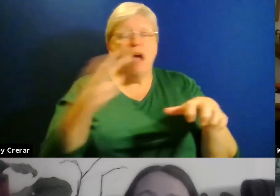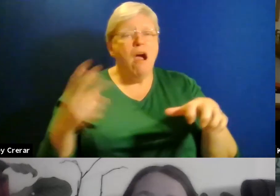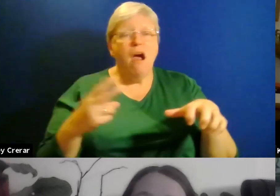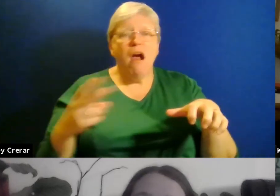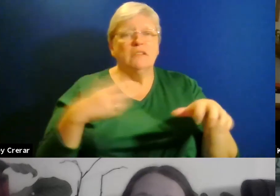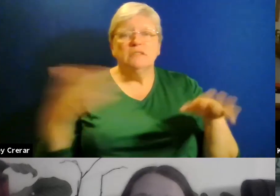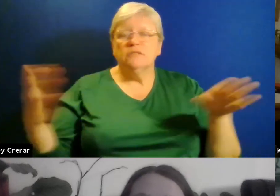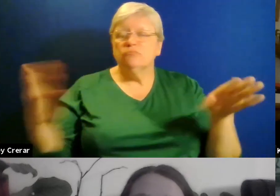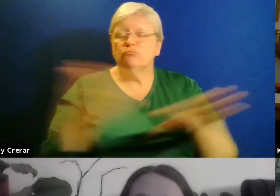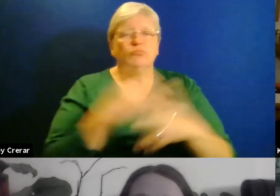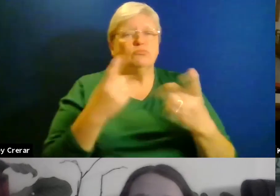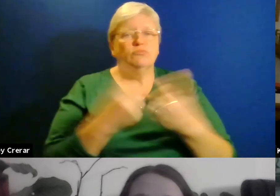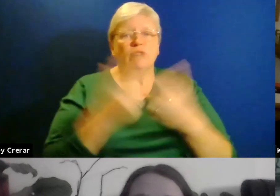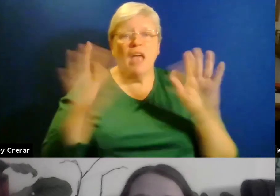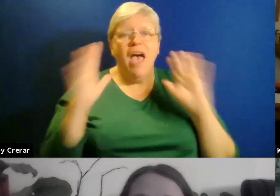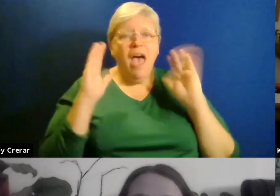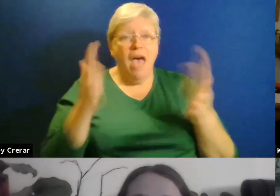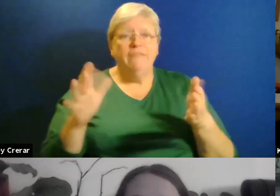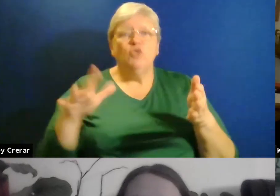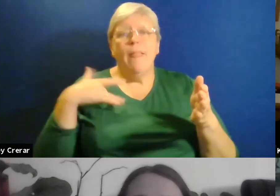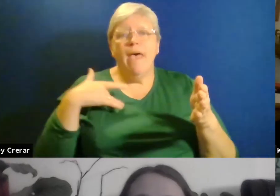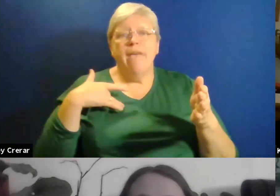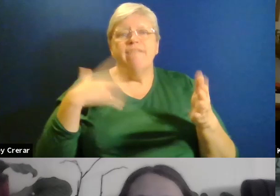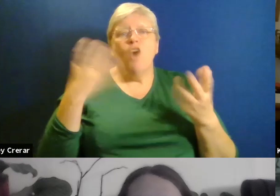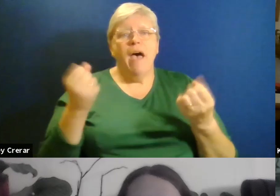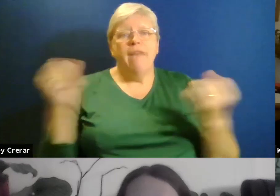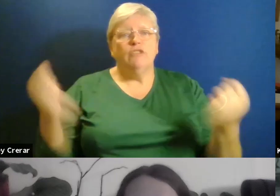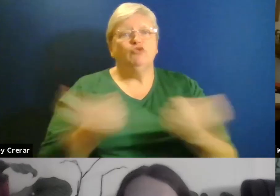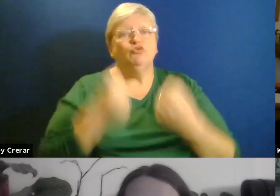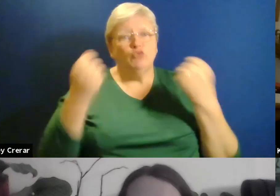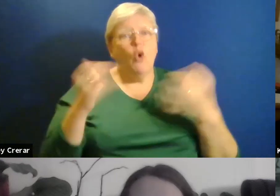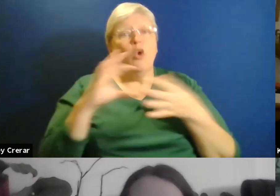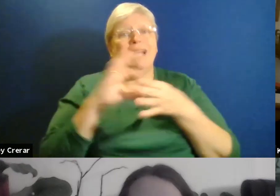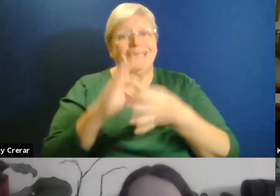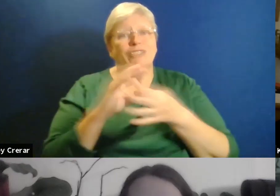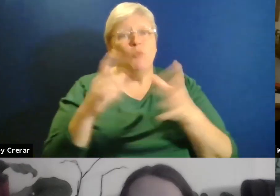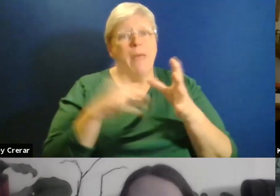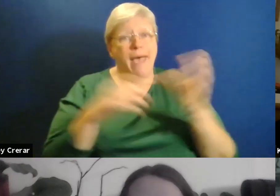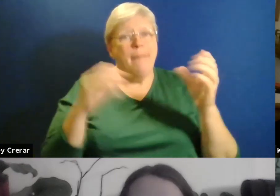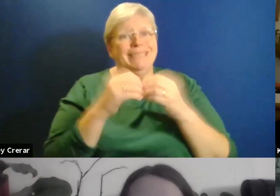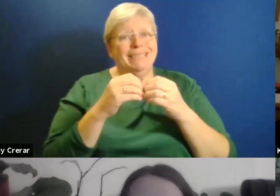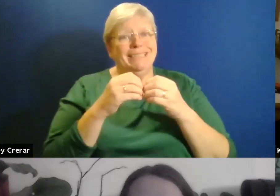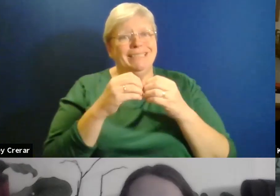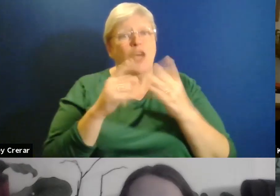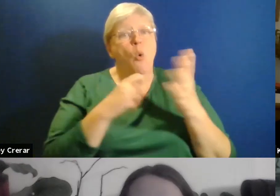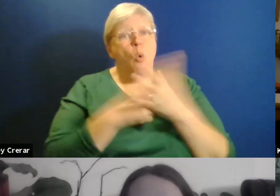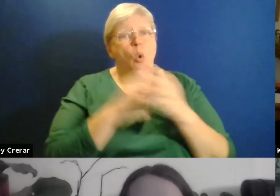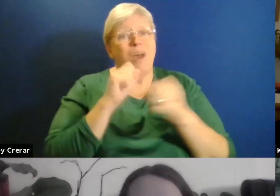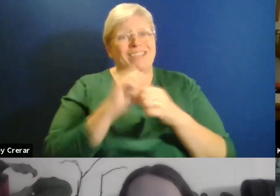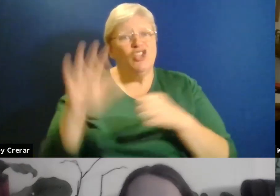being that you have to live or have a strong connection with Aberdeen City or Shire. And you can